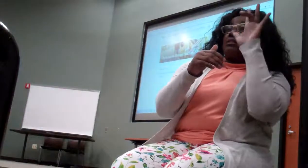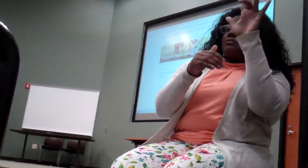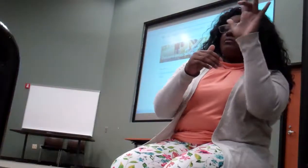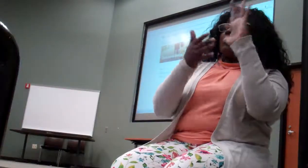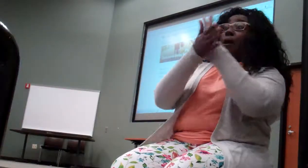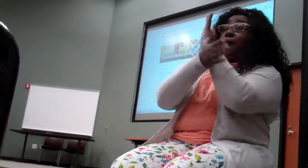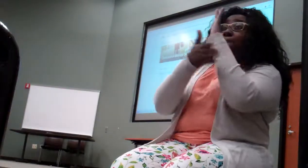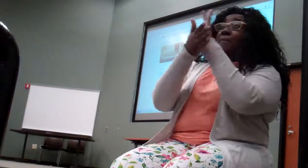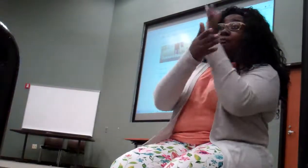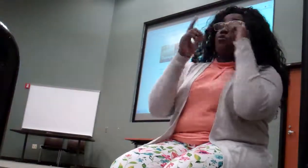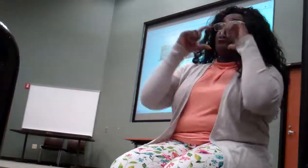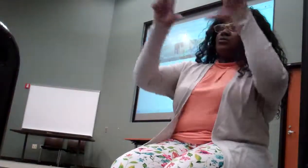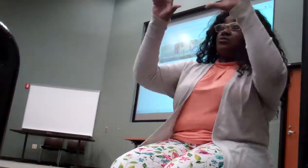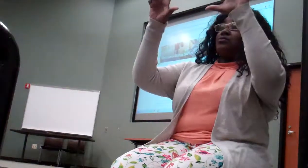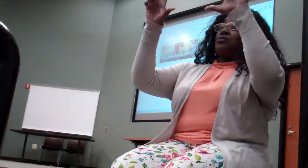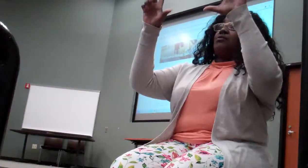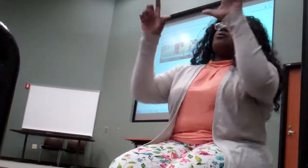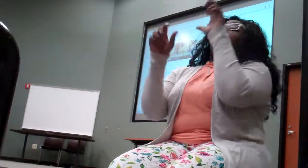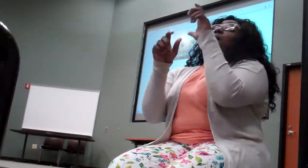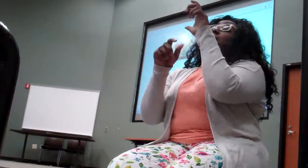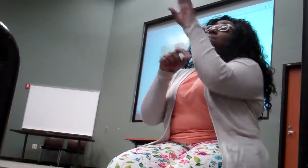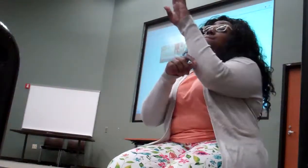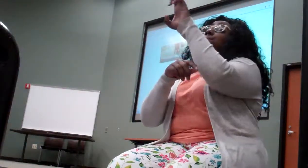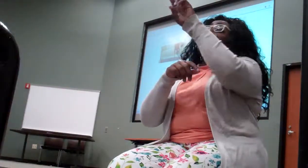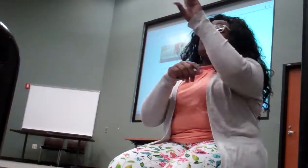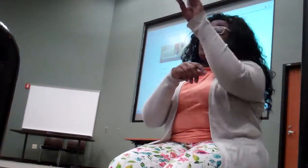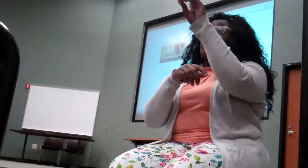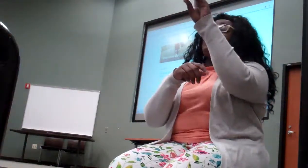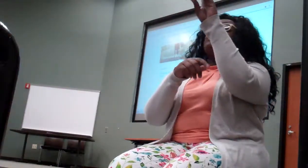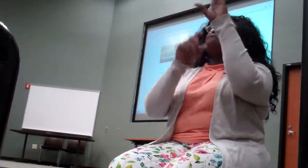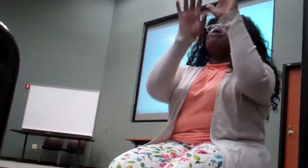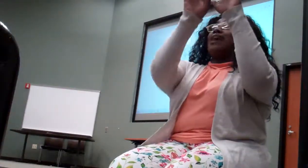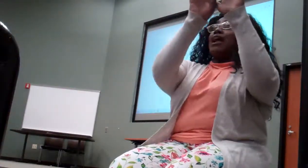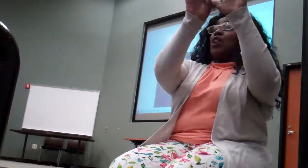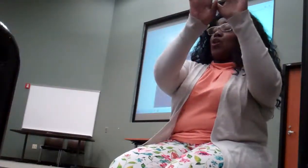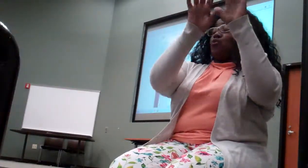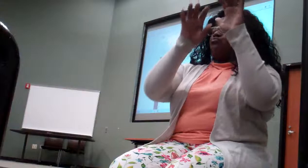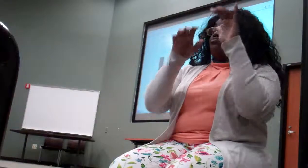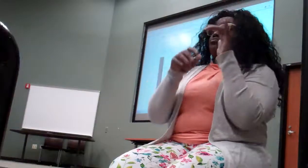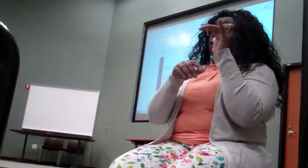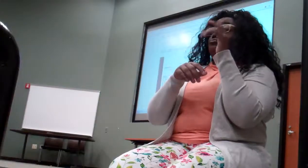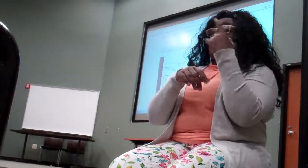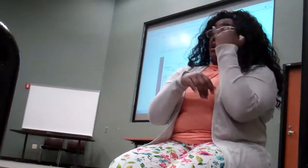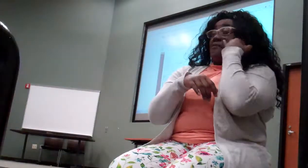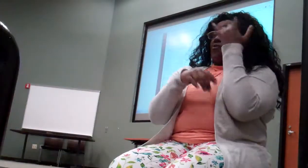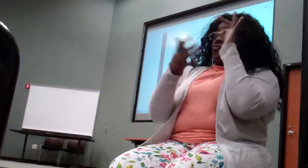spreadsheet called Grade Calculator. If you click on that link,